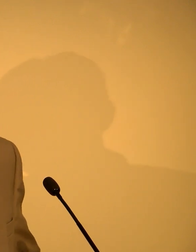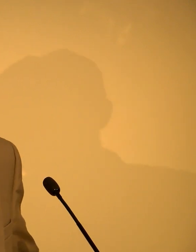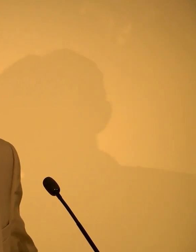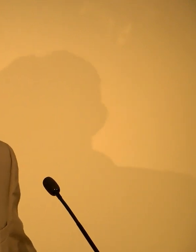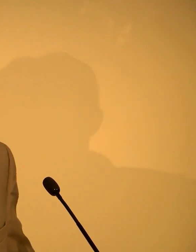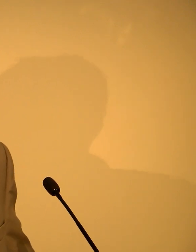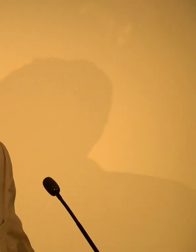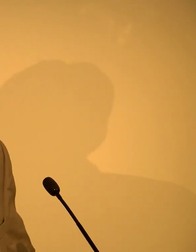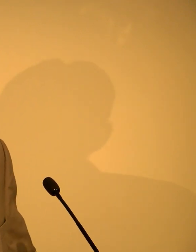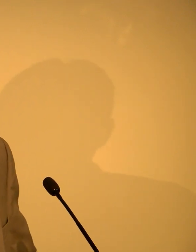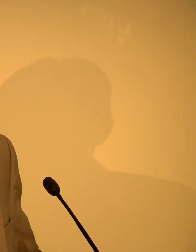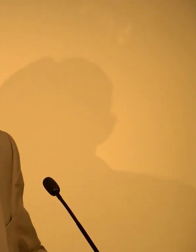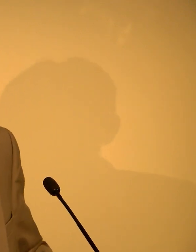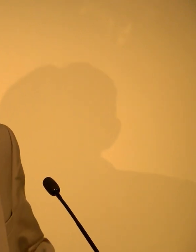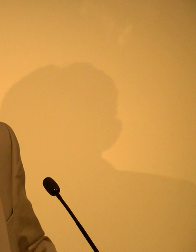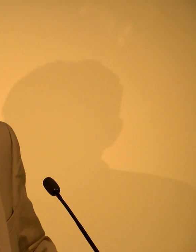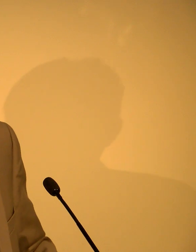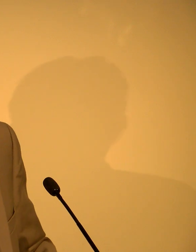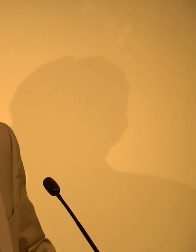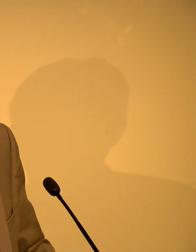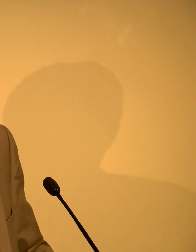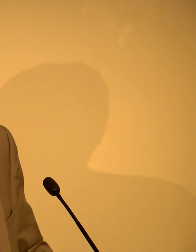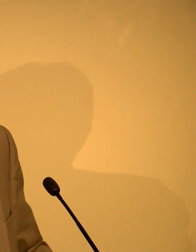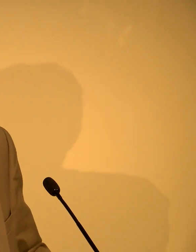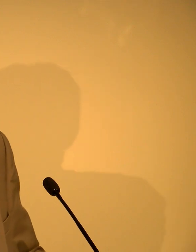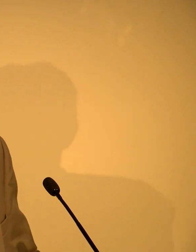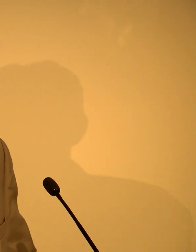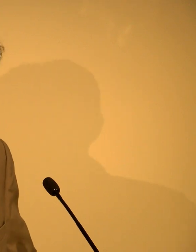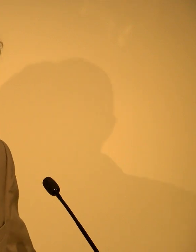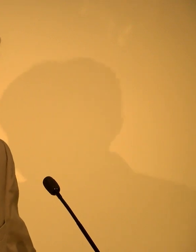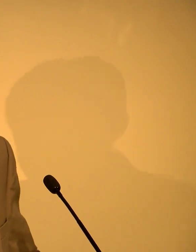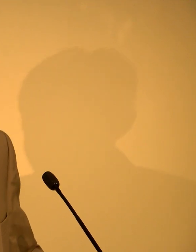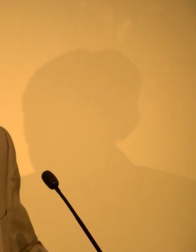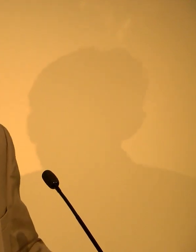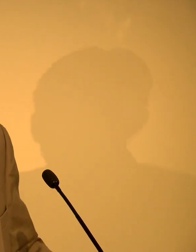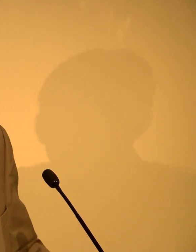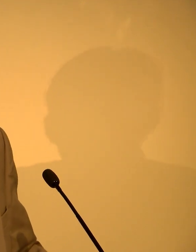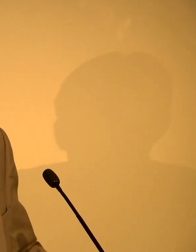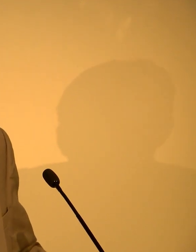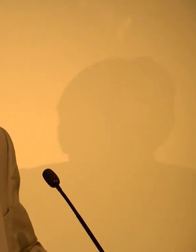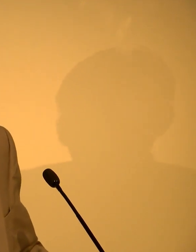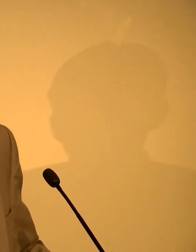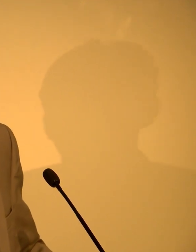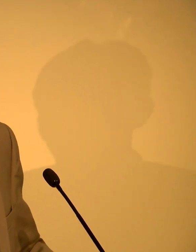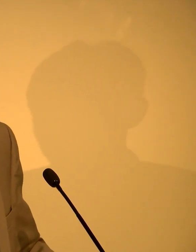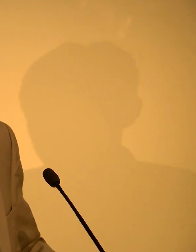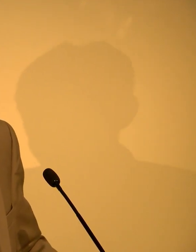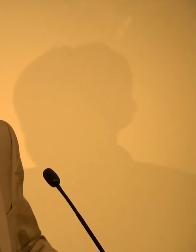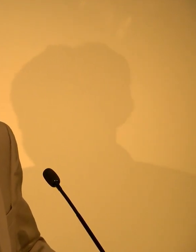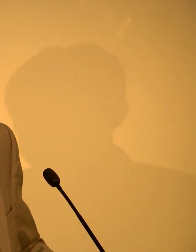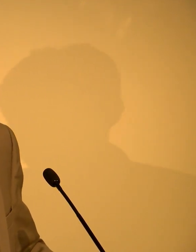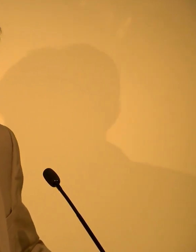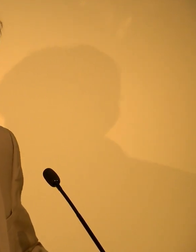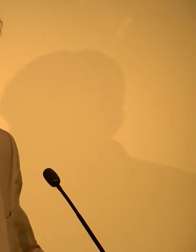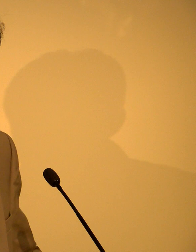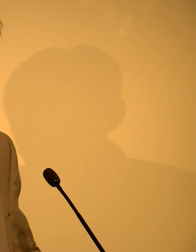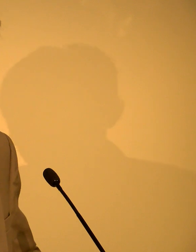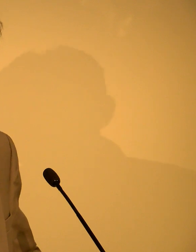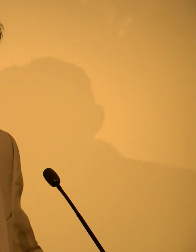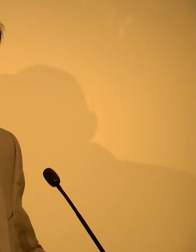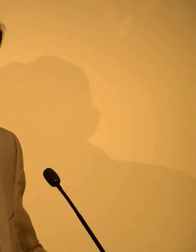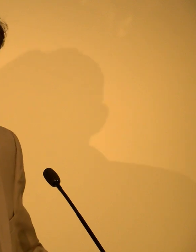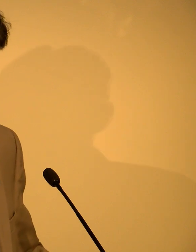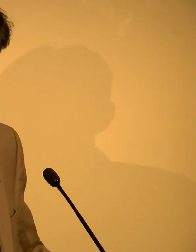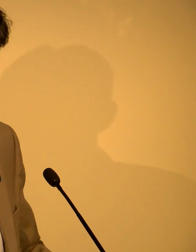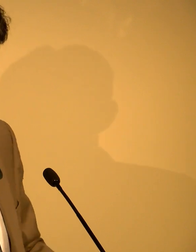the 1940s, and that's really my area of expertise. That's how I became interested in the subject matter and how I've done